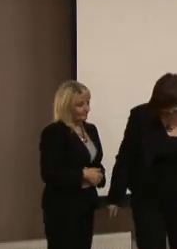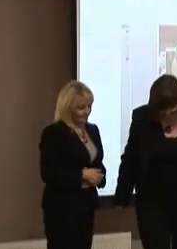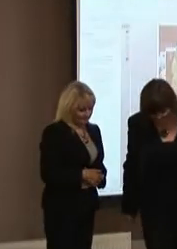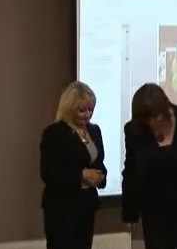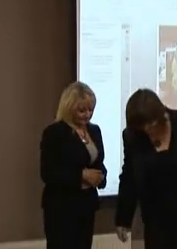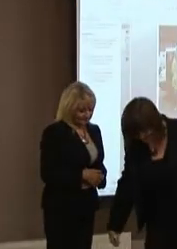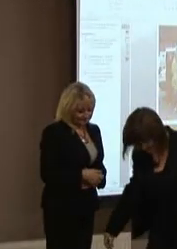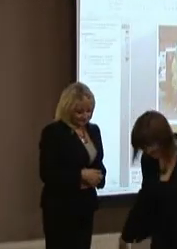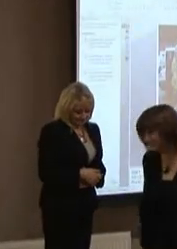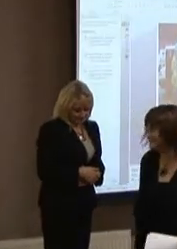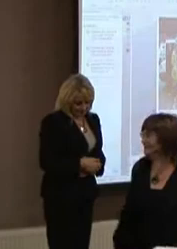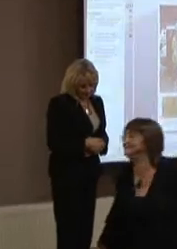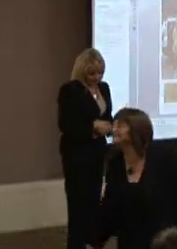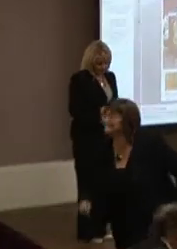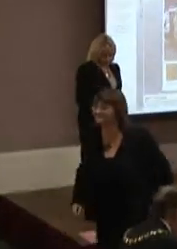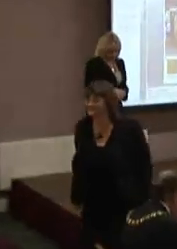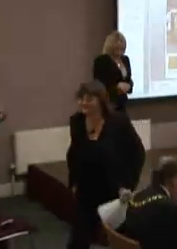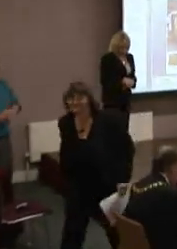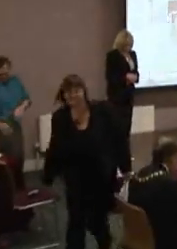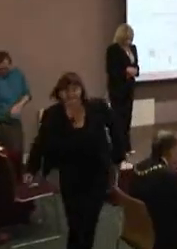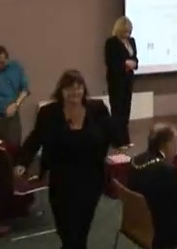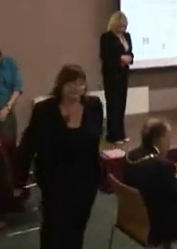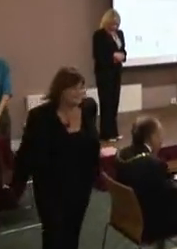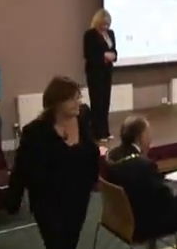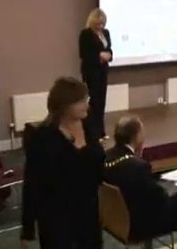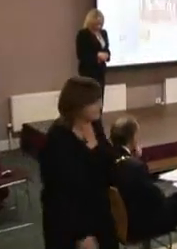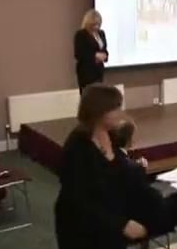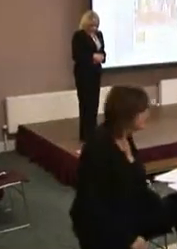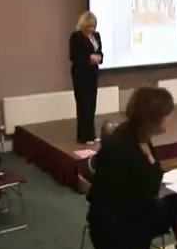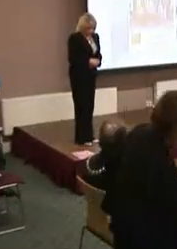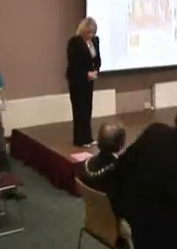you. Thank you.